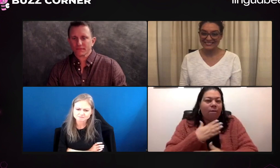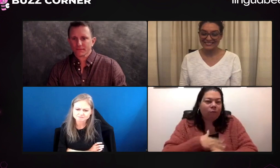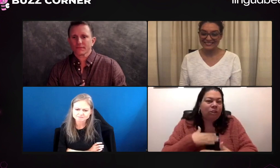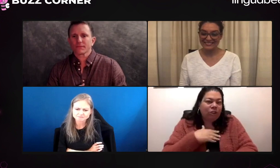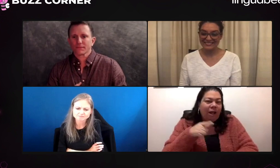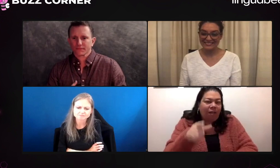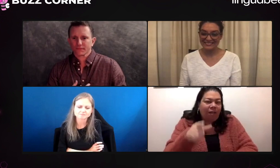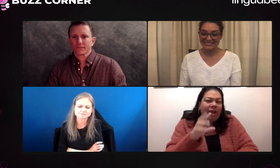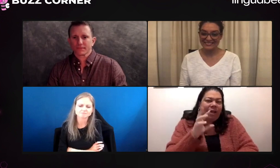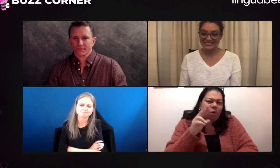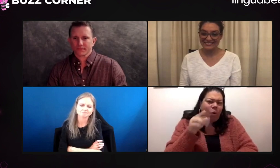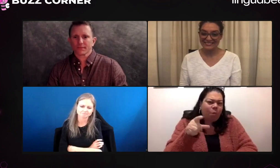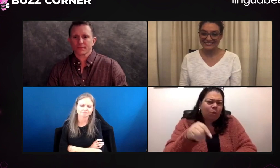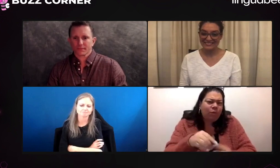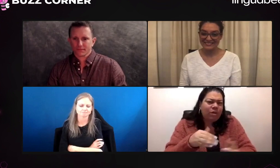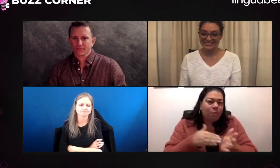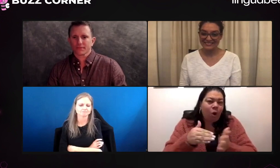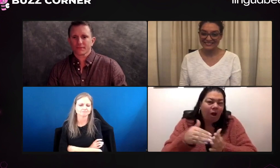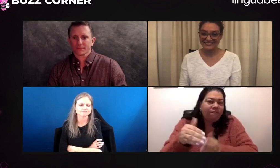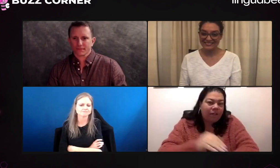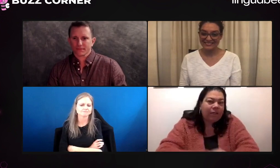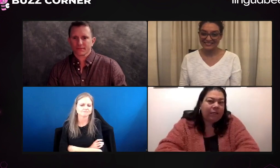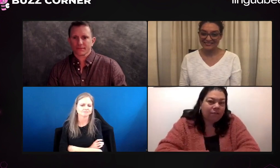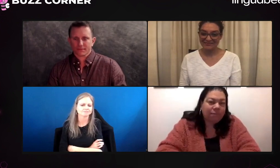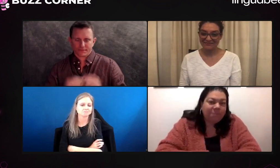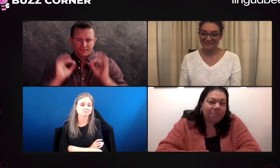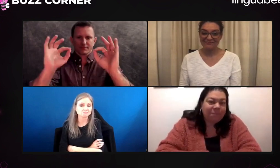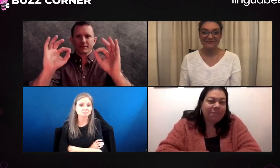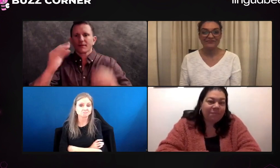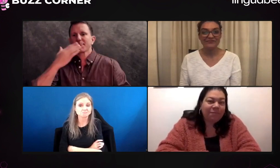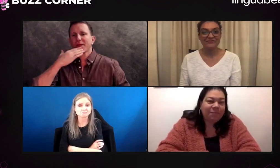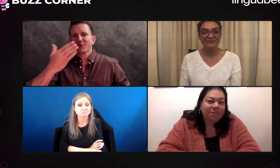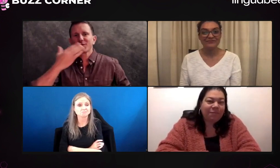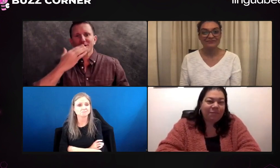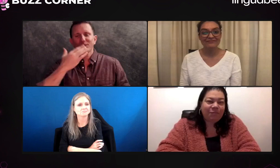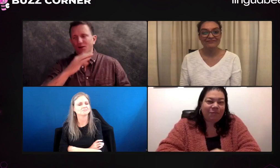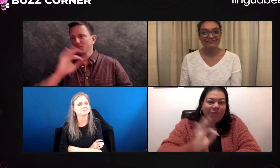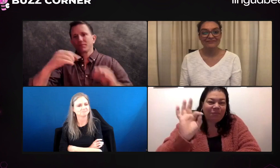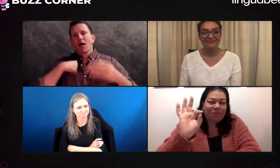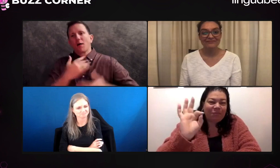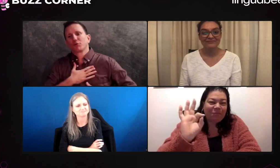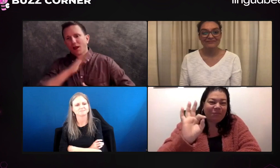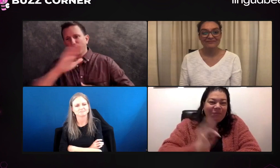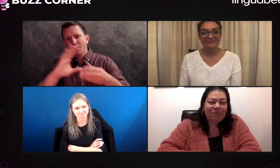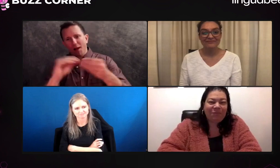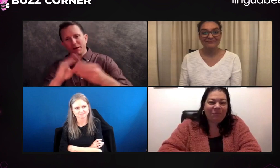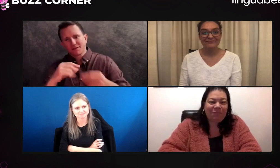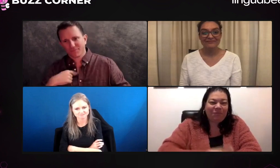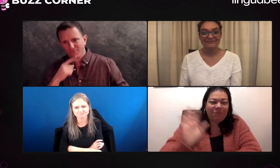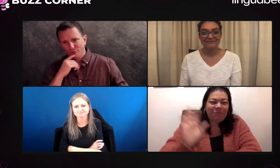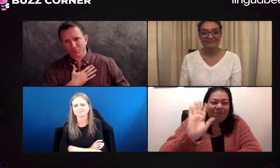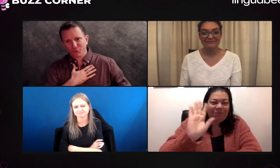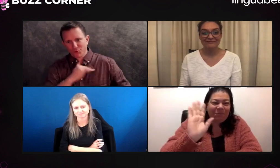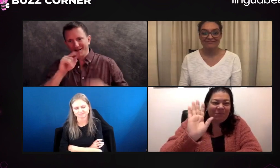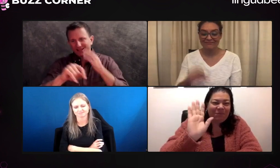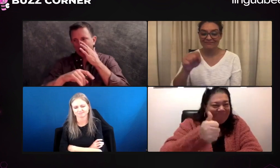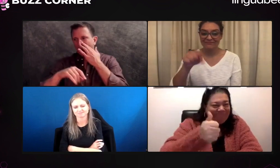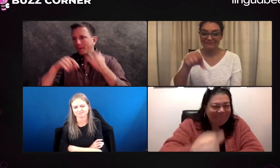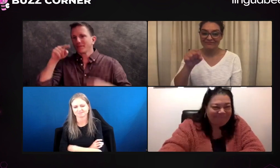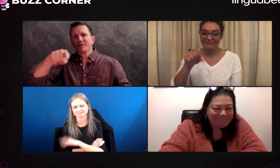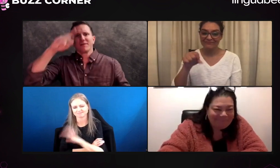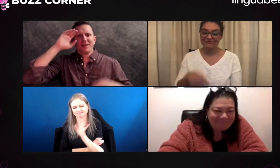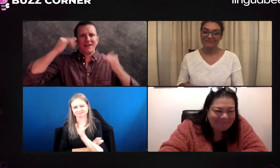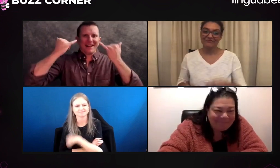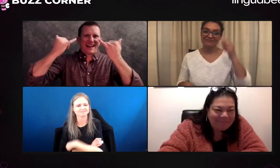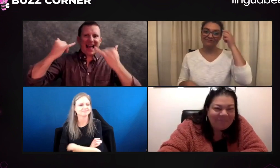this is a very important conversation. I appreciate you guys having it, and I think that we should do it more often. Thank you very much. And I